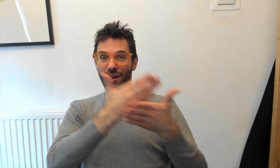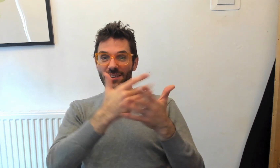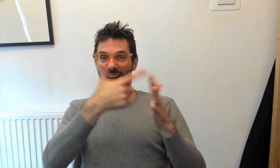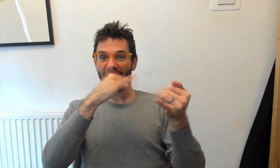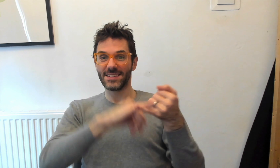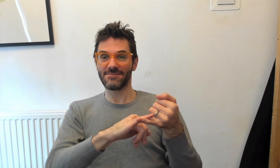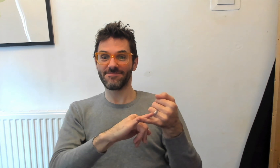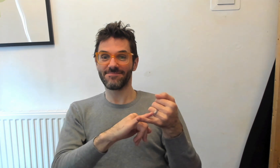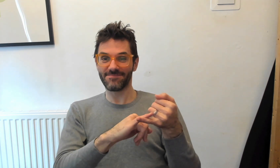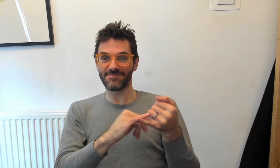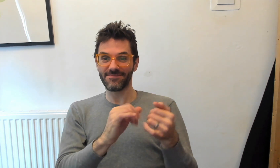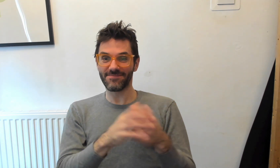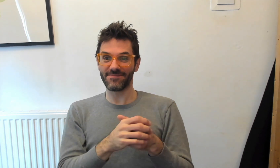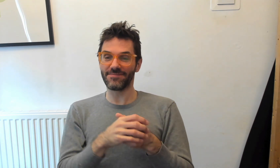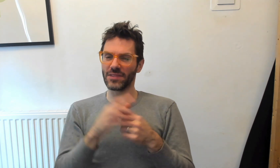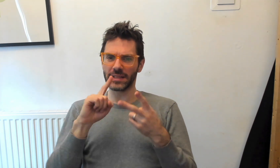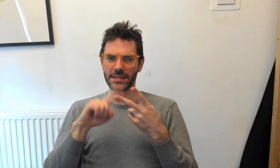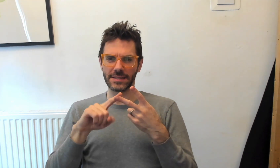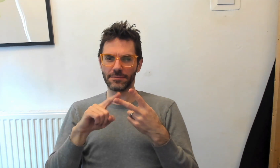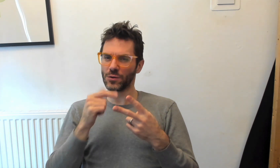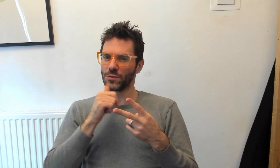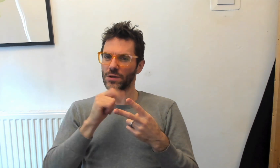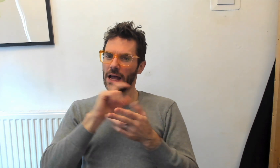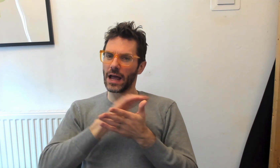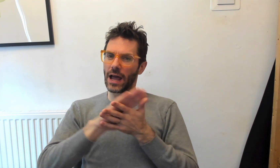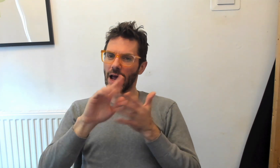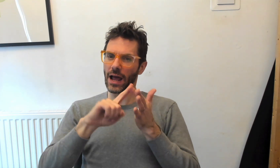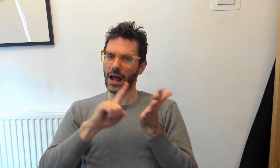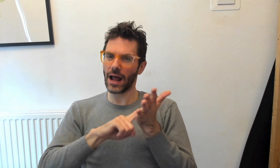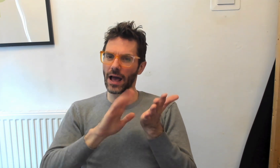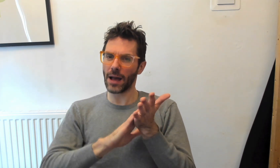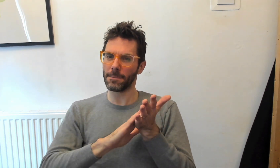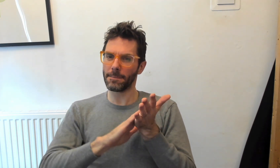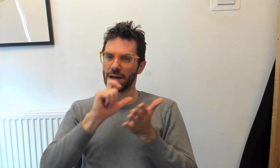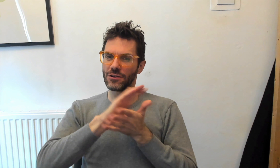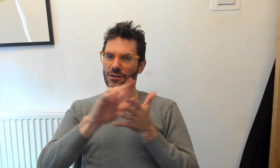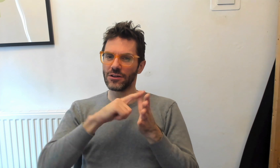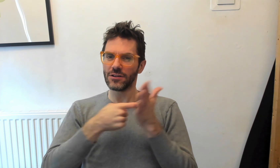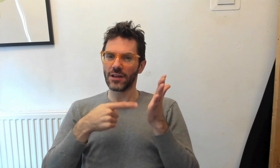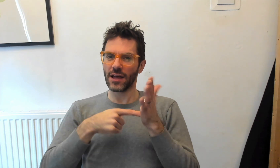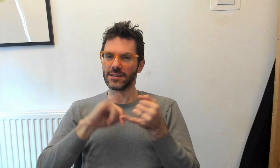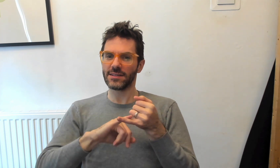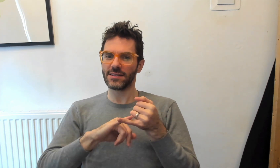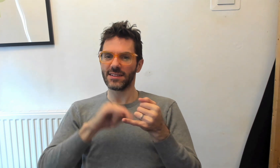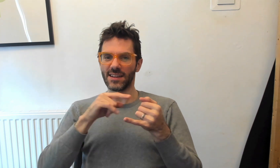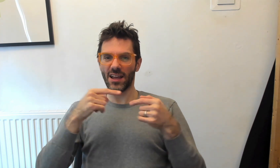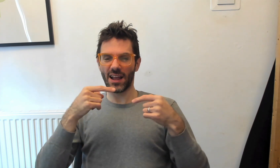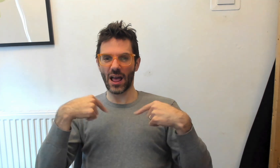deploy on Kubernetes. Second one is using Helm charts, which allows